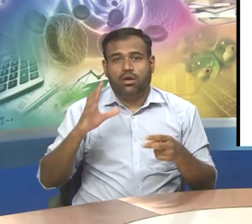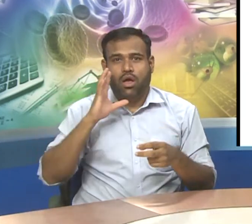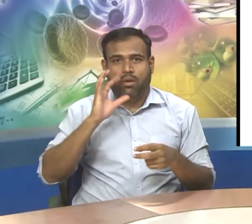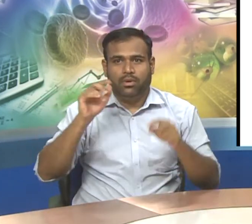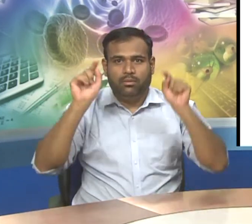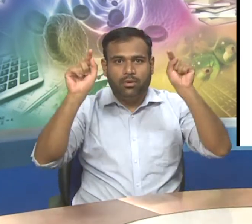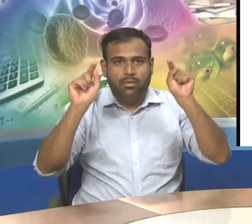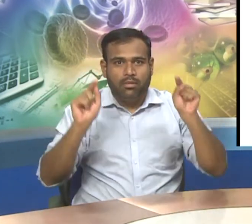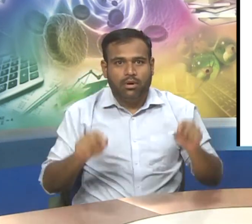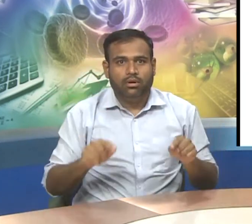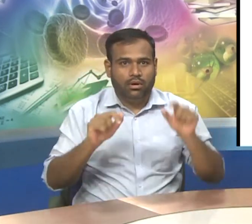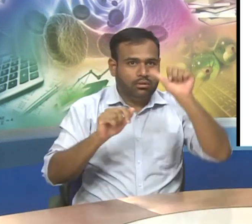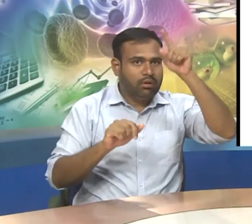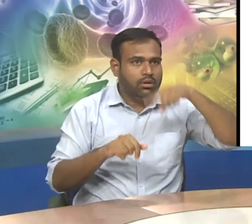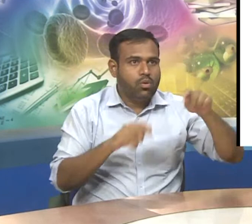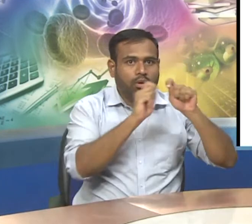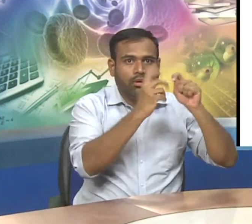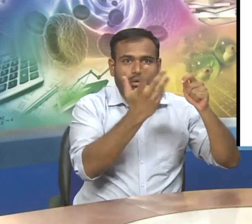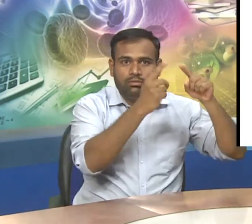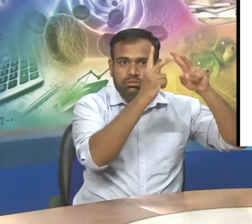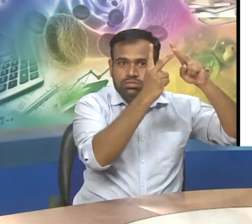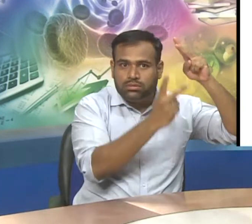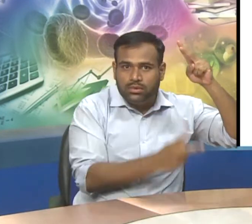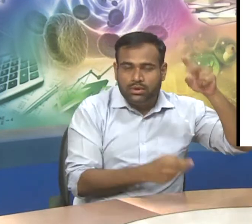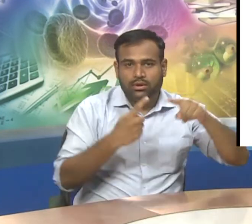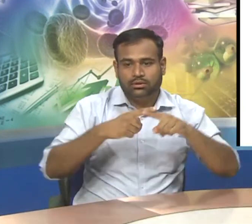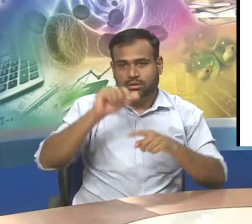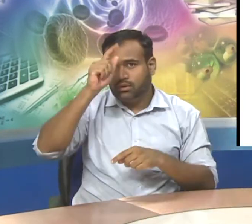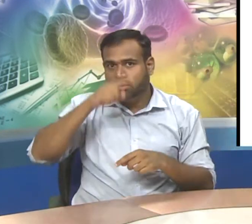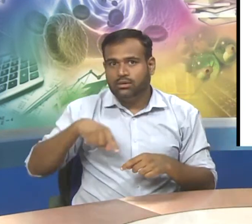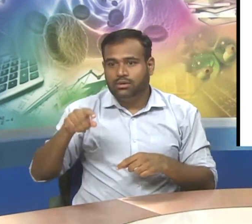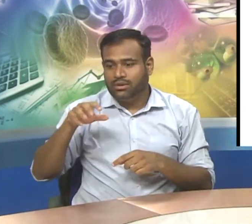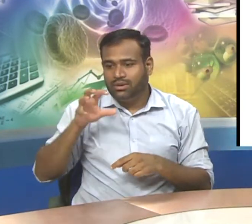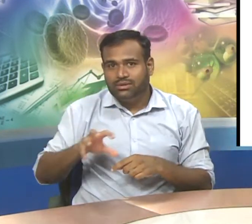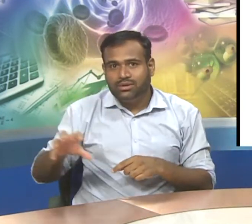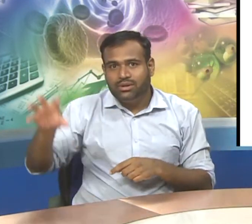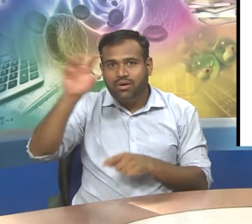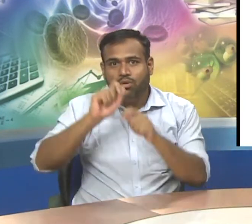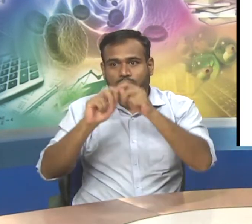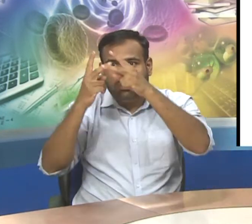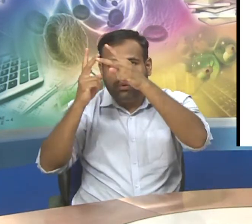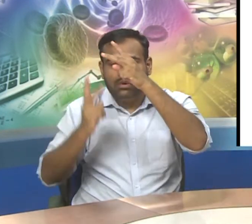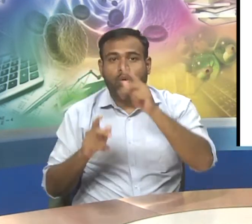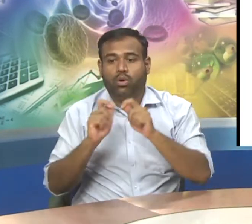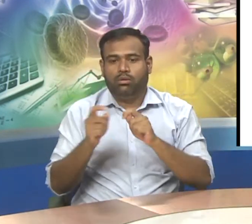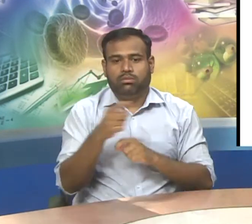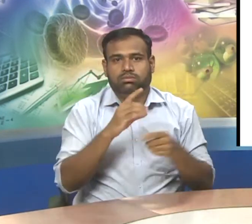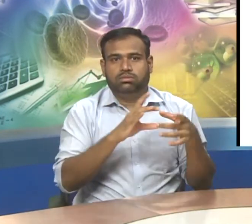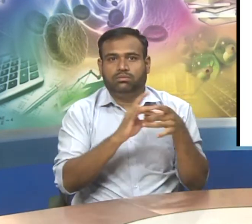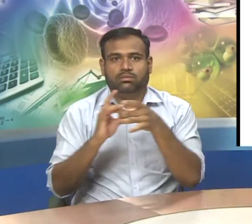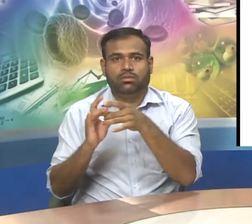all are in our state government, they are the permanent executive members of the state government.